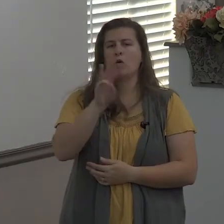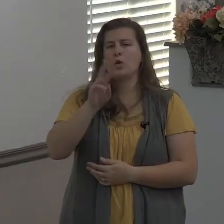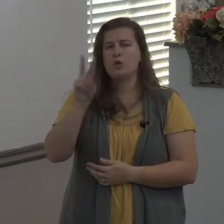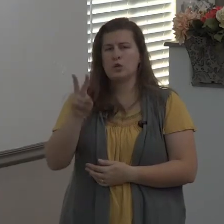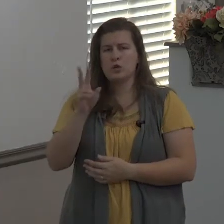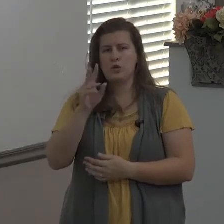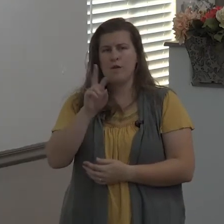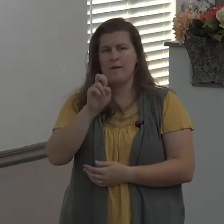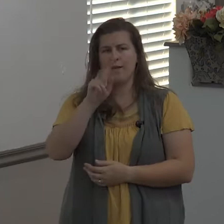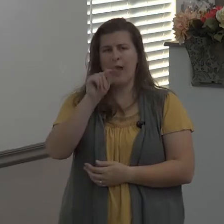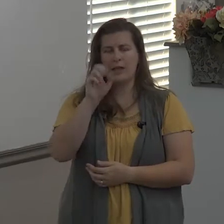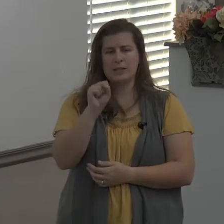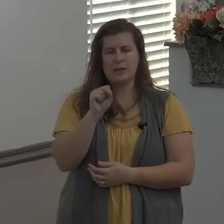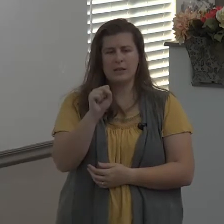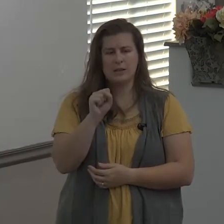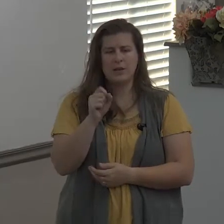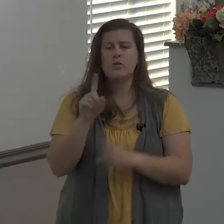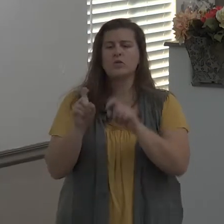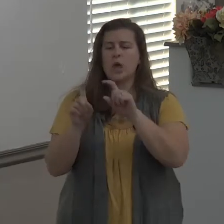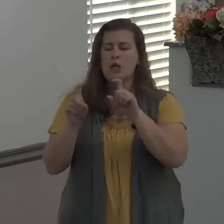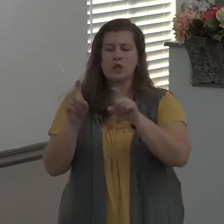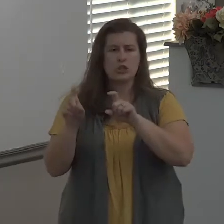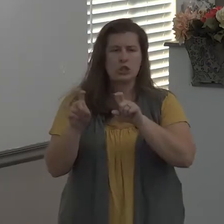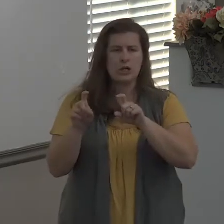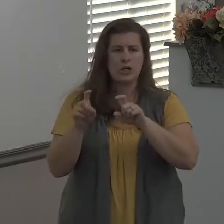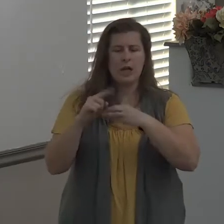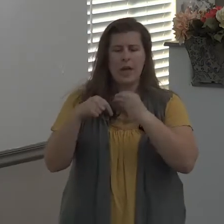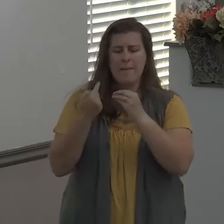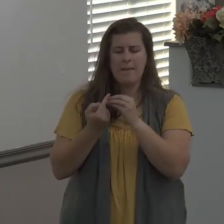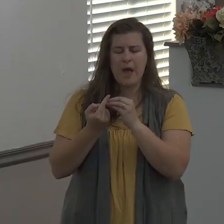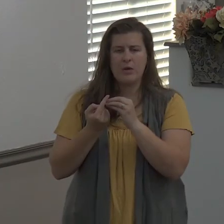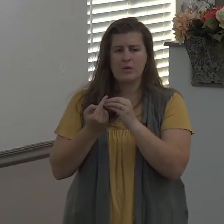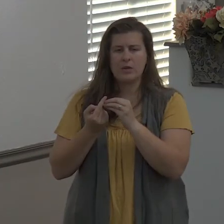recently about some of our World War II vets.